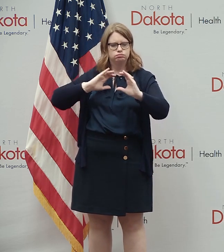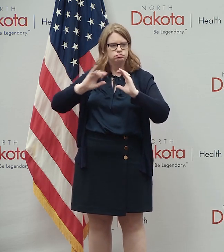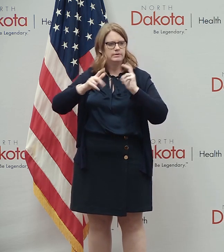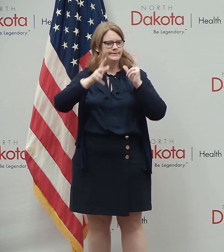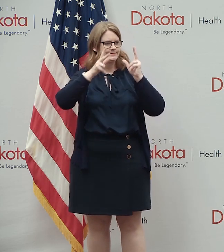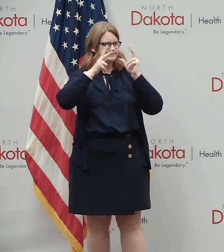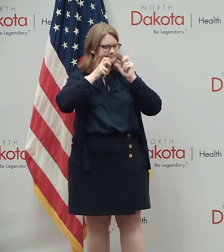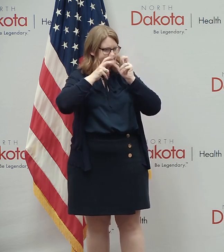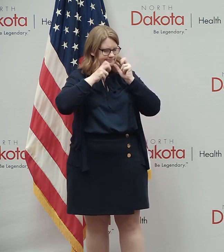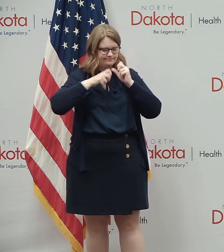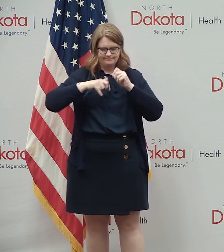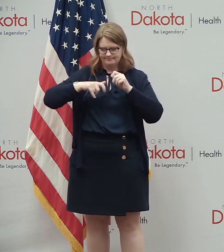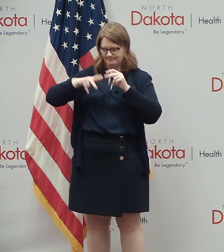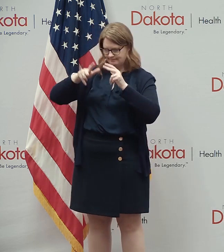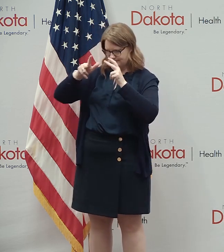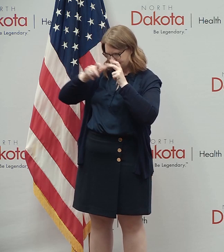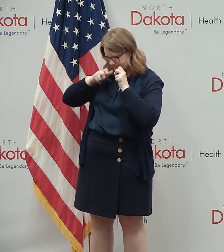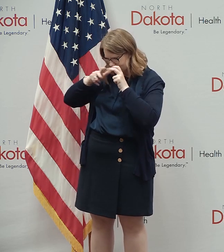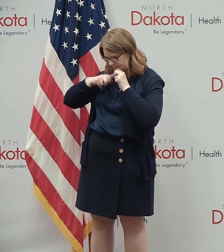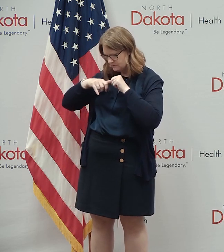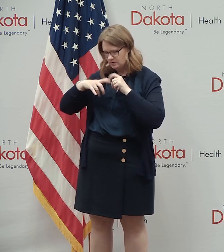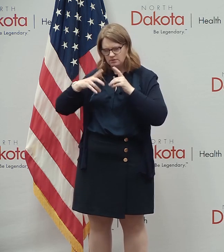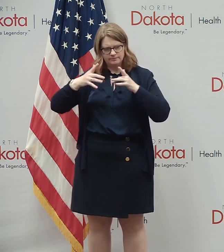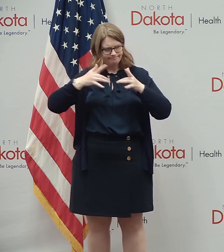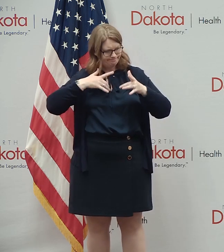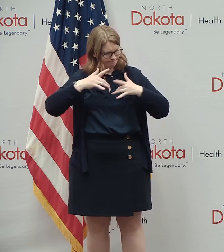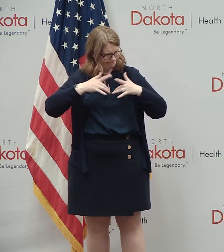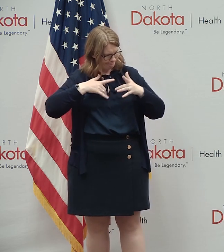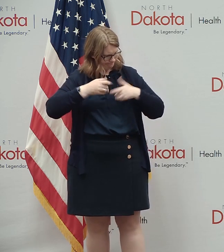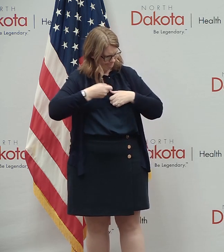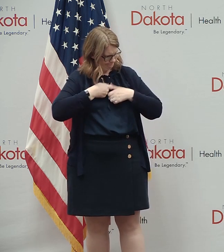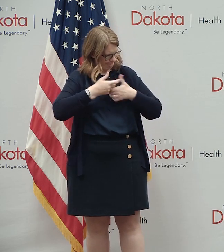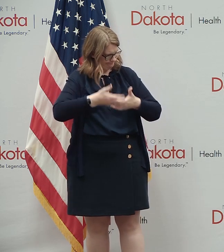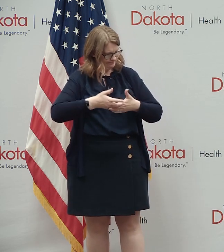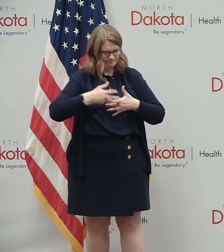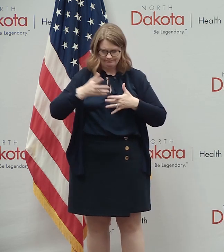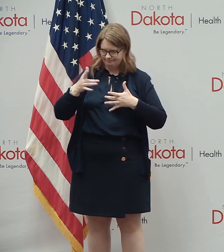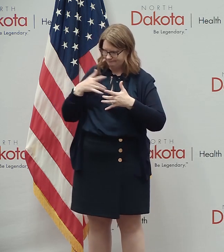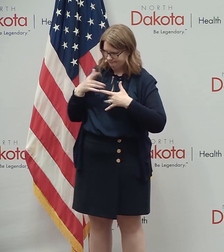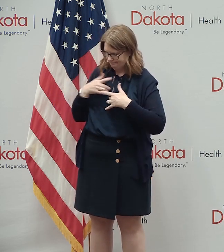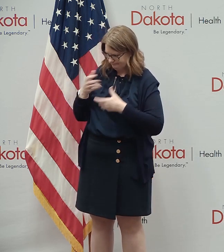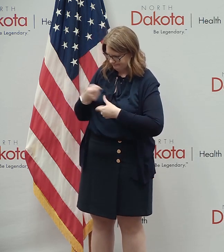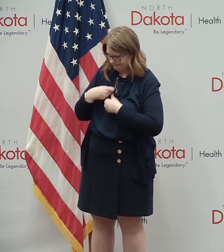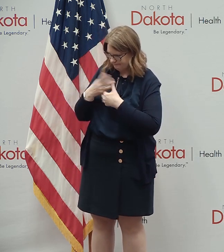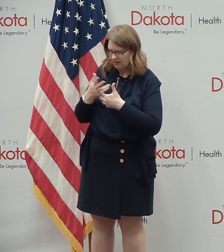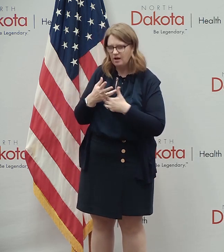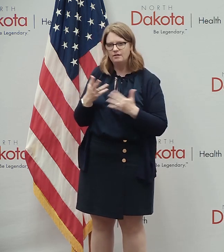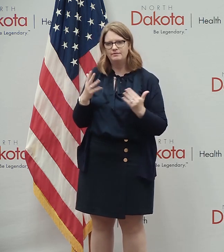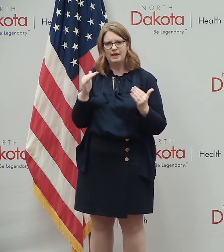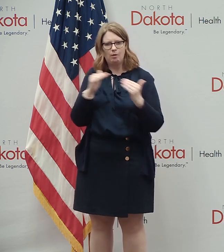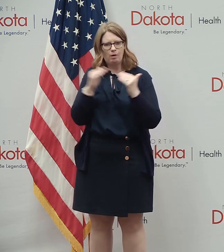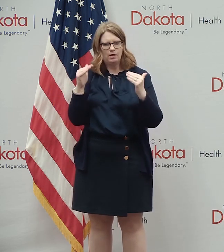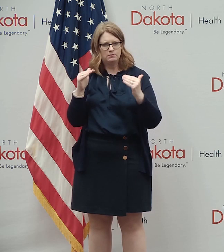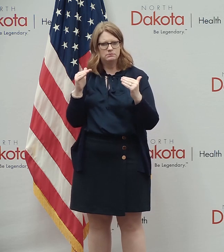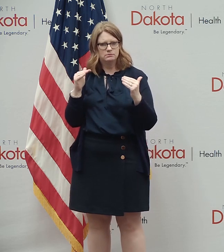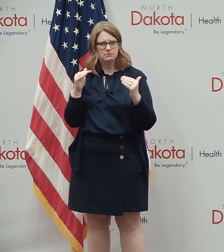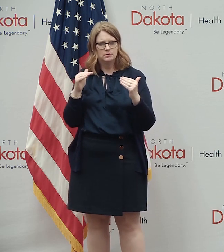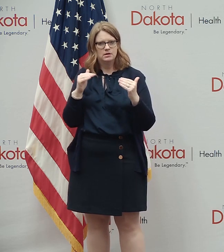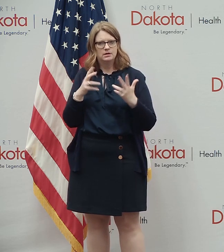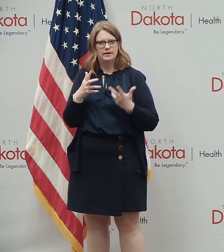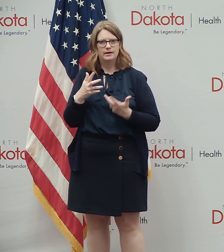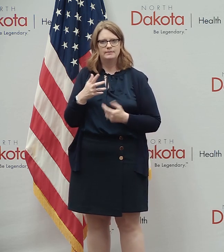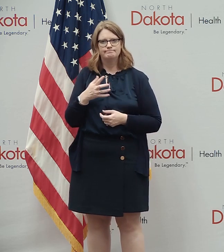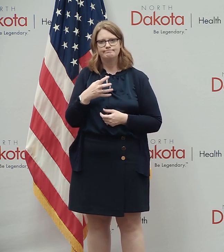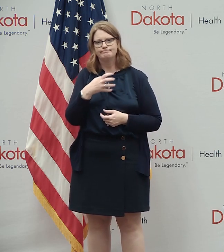listening to the concerns that they have had about equality and justice in the community and how